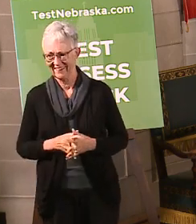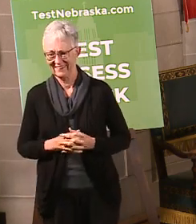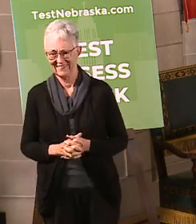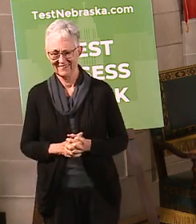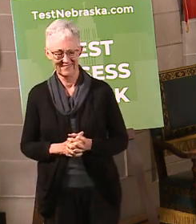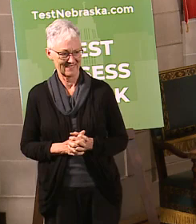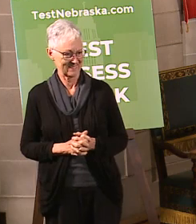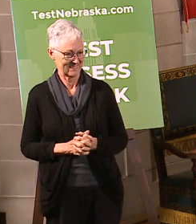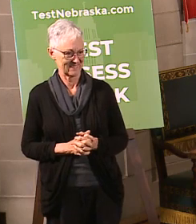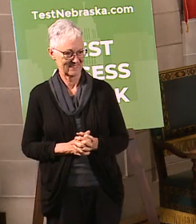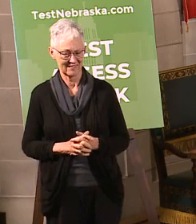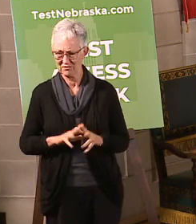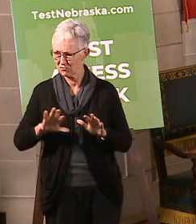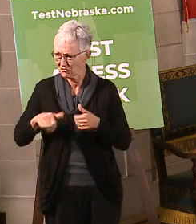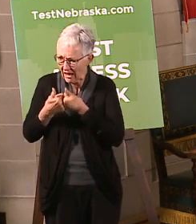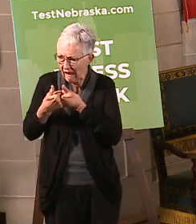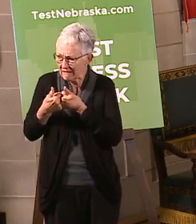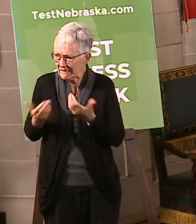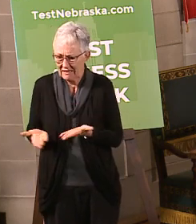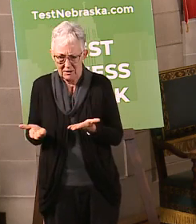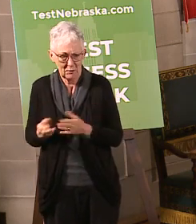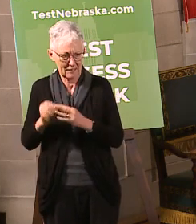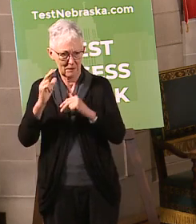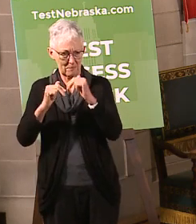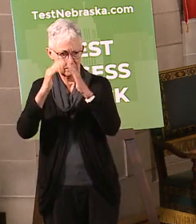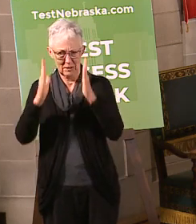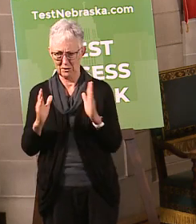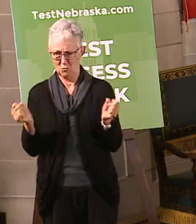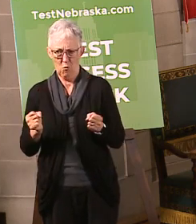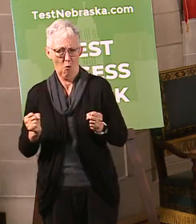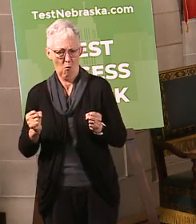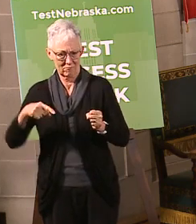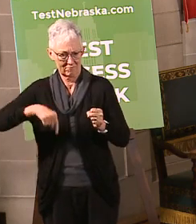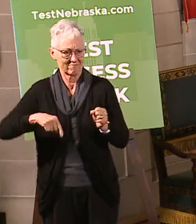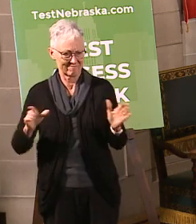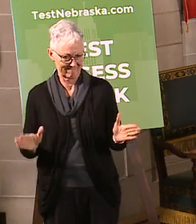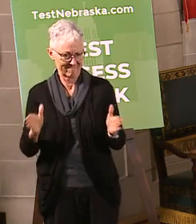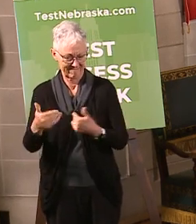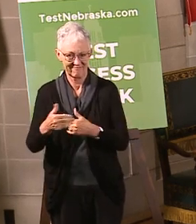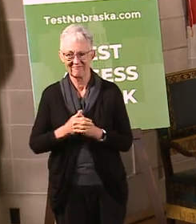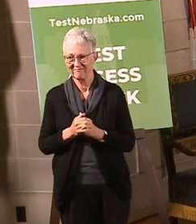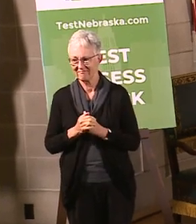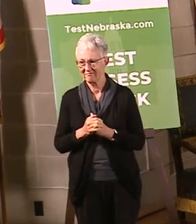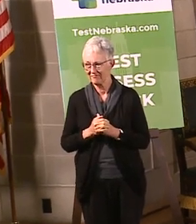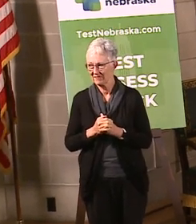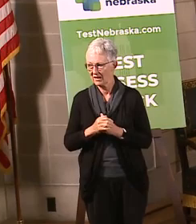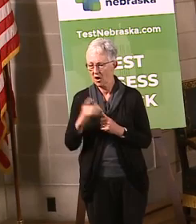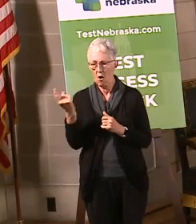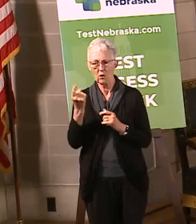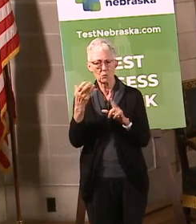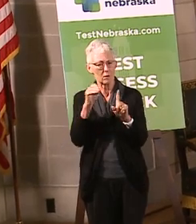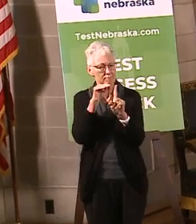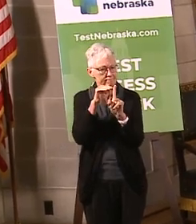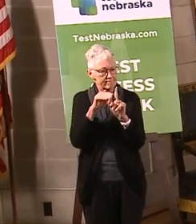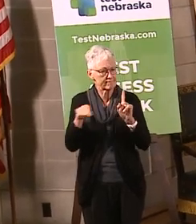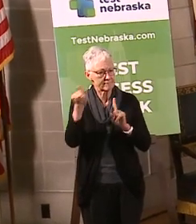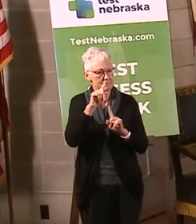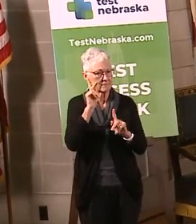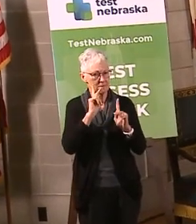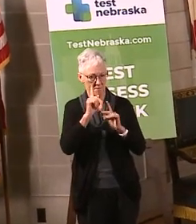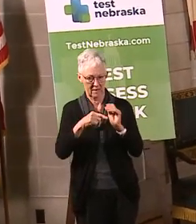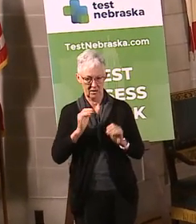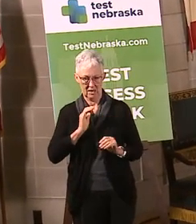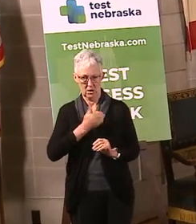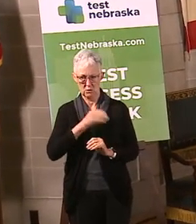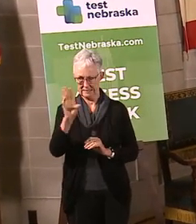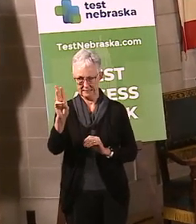We particularly challenged with that here in the Capitol building. And as always, we want to remind people of our 6 rules with regard to social distancing and to keep